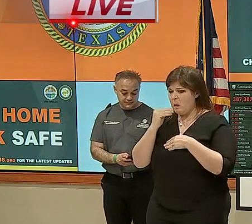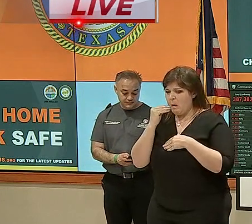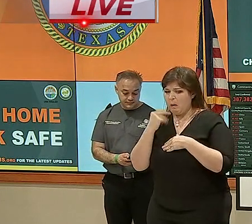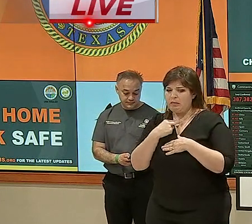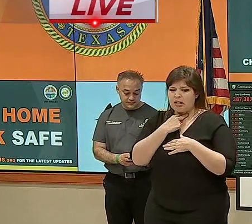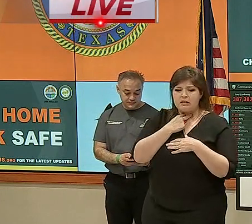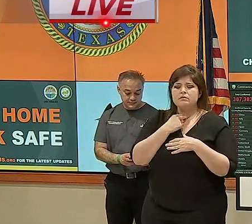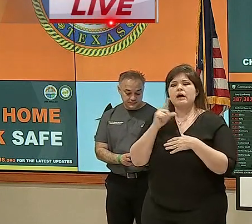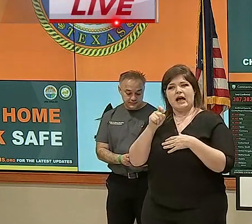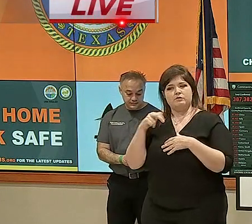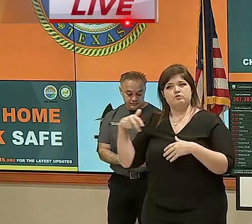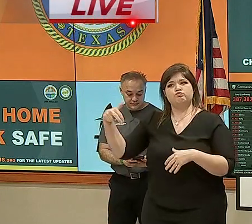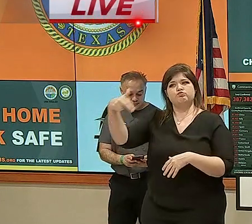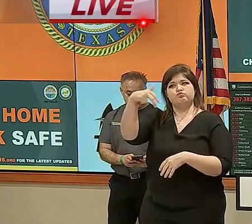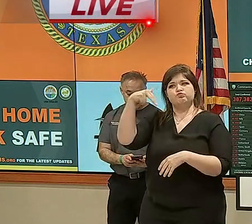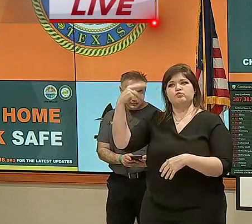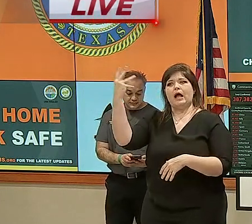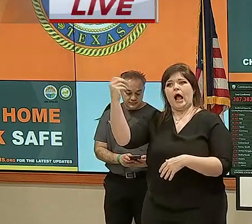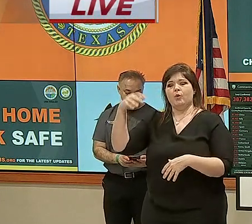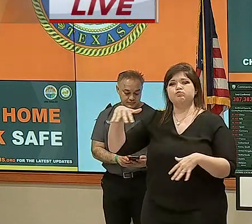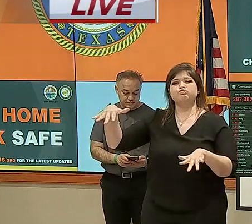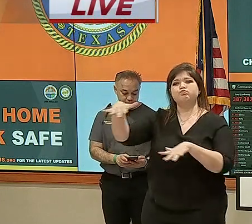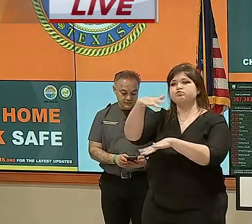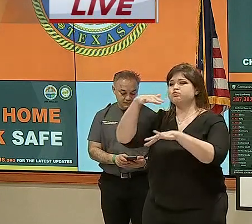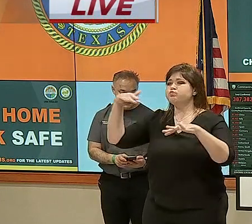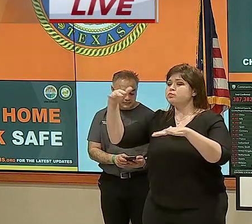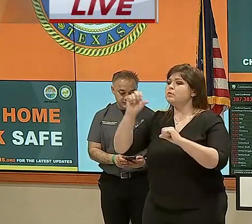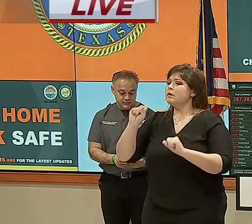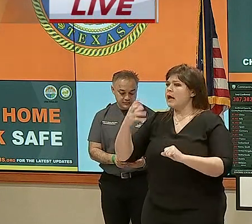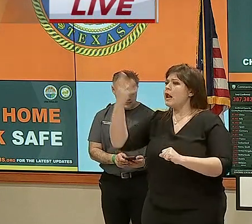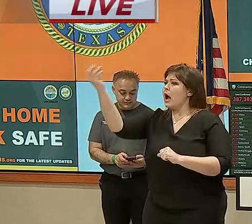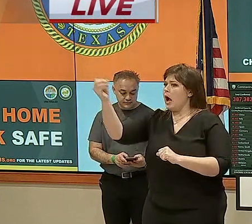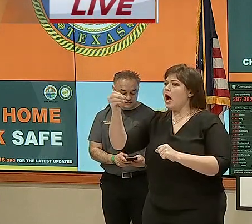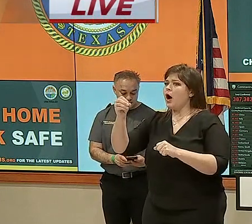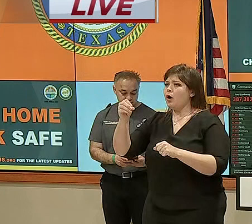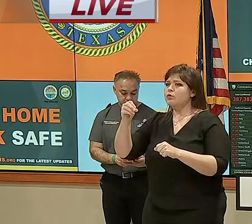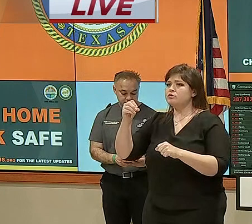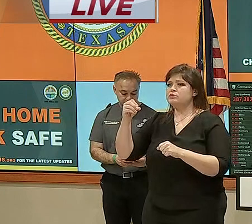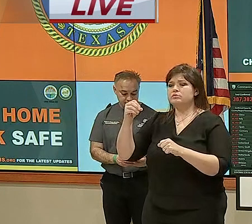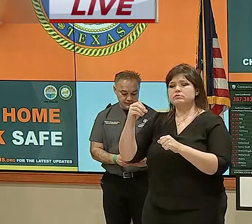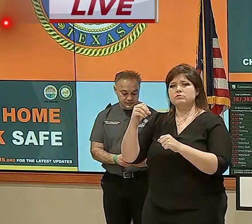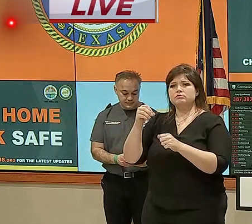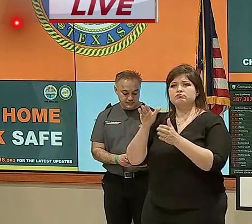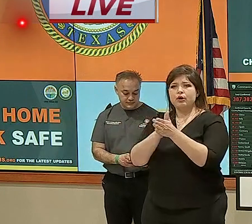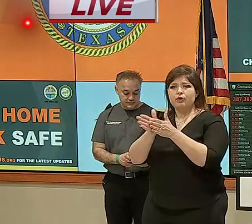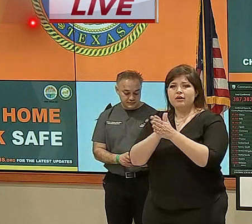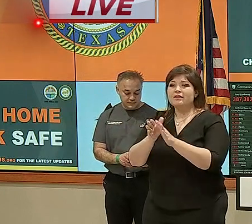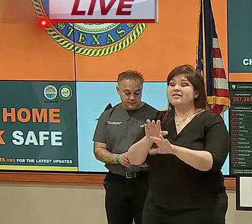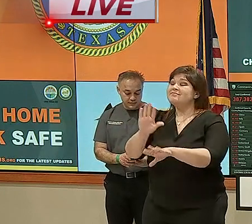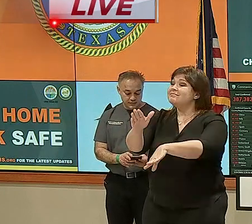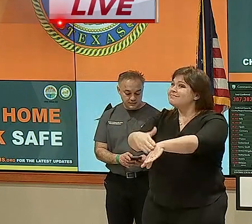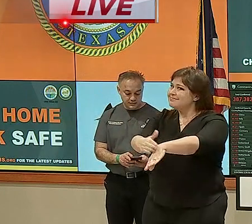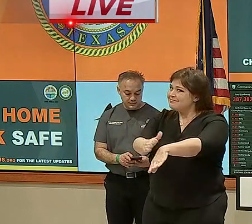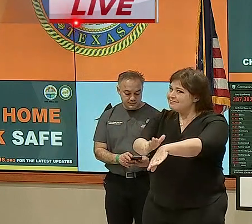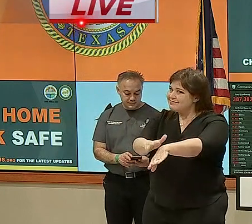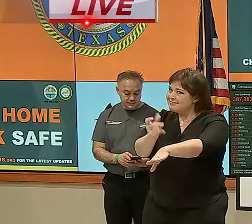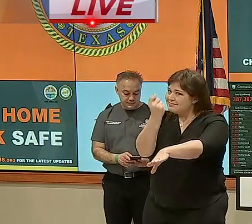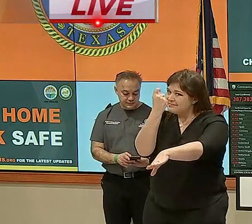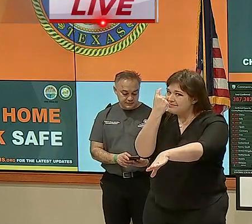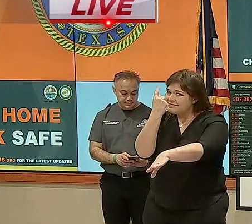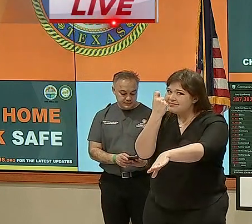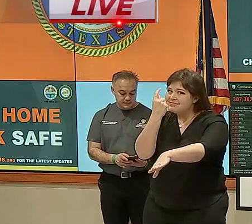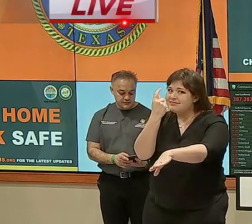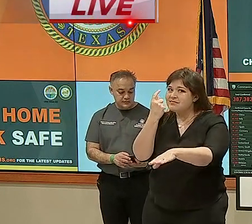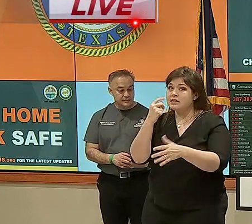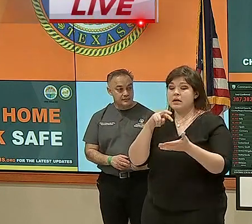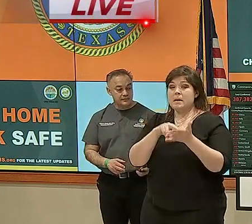in their communities, in their neighborhoods, and we'll go to the parks. But let me put a cautionary note here. That does not mean that you